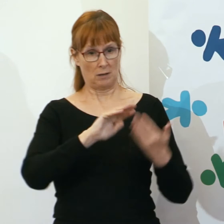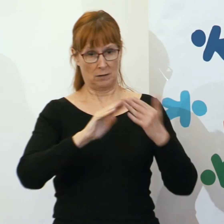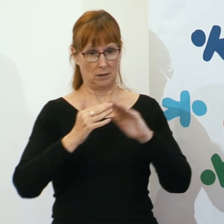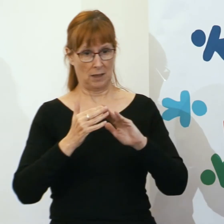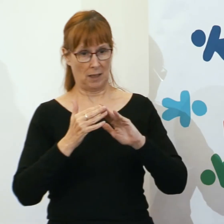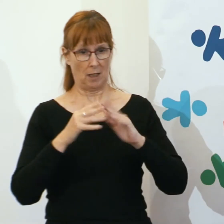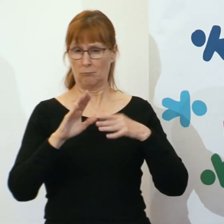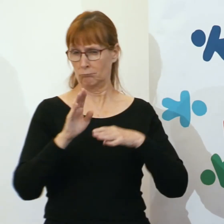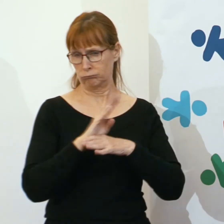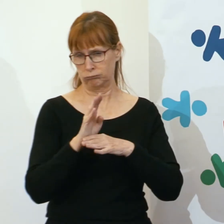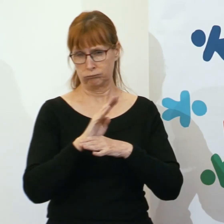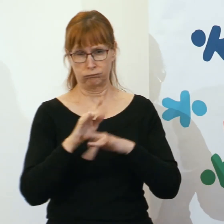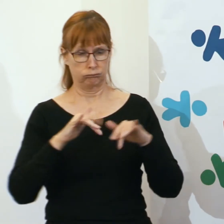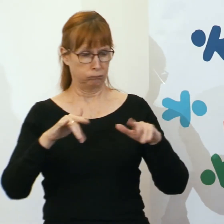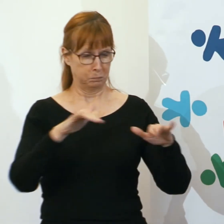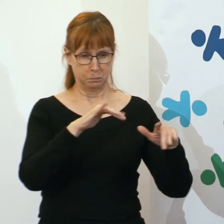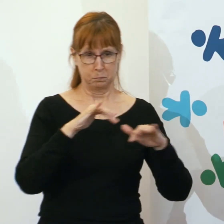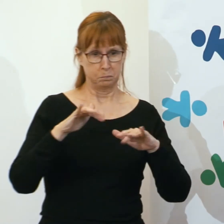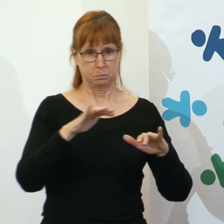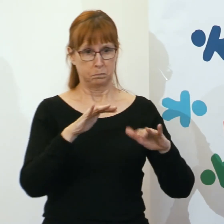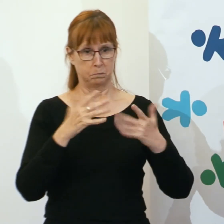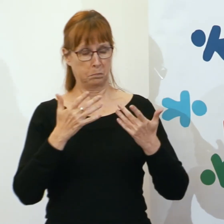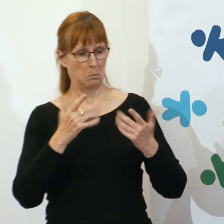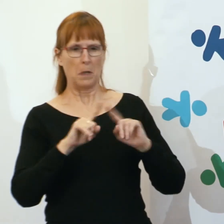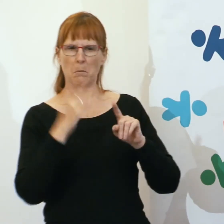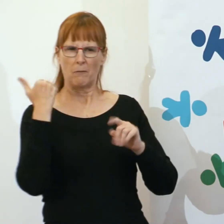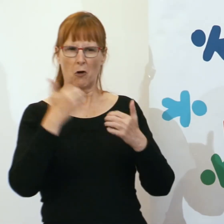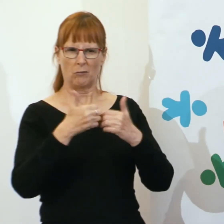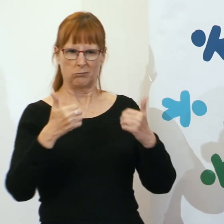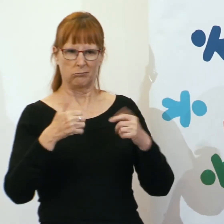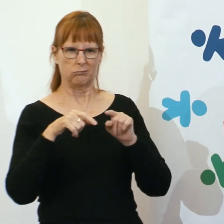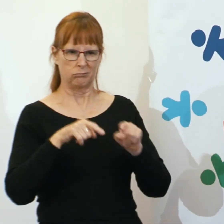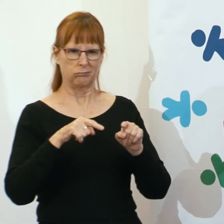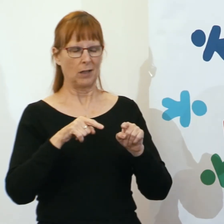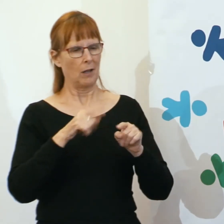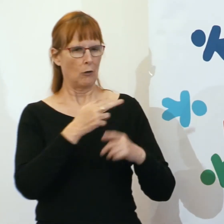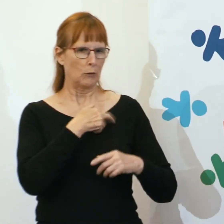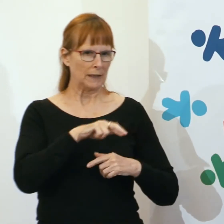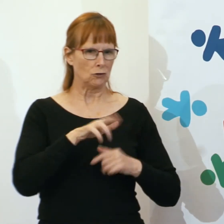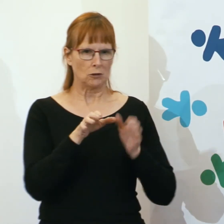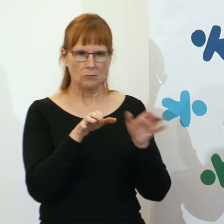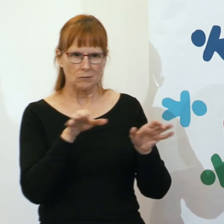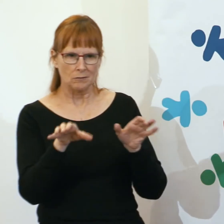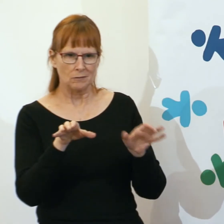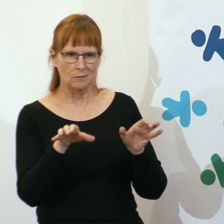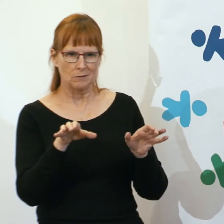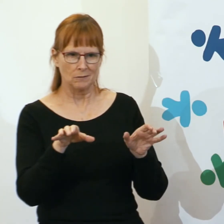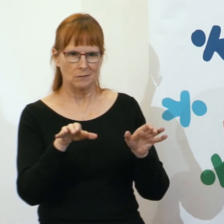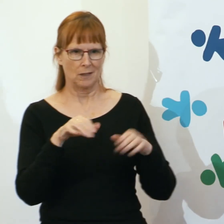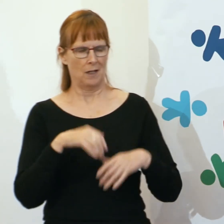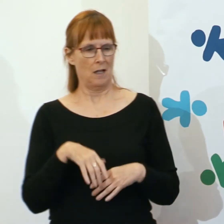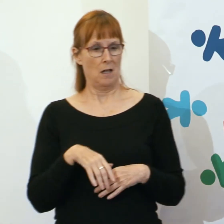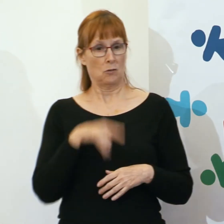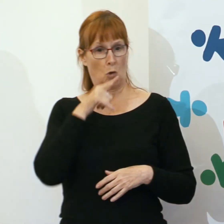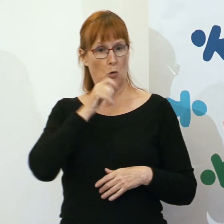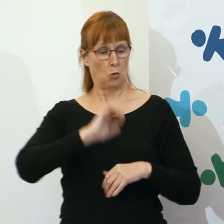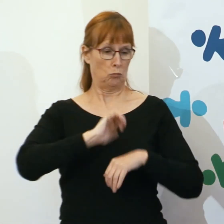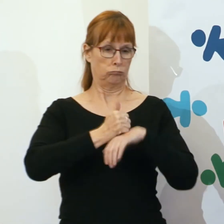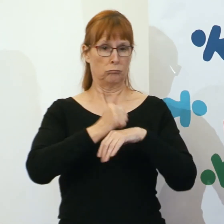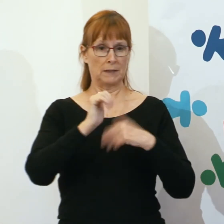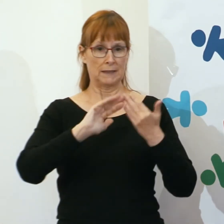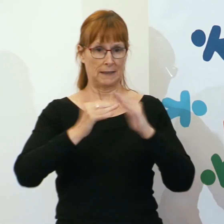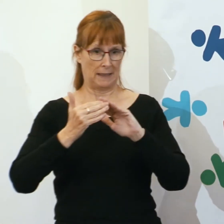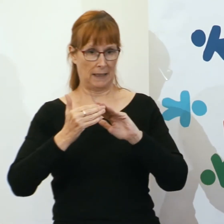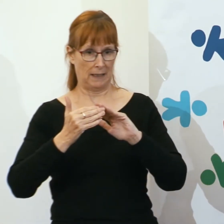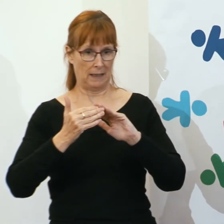the lines of ethnicity and faith. The colonial planners didn't just divide blocks and streets,